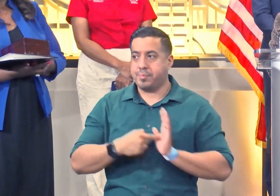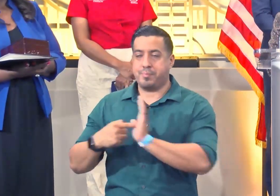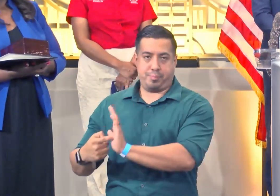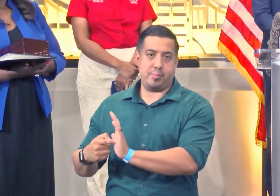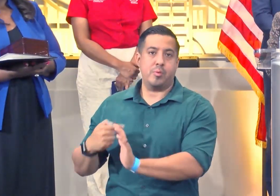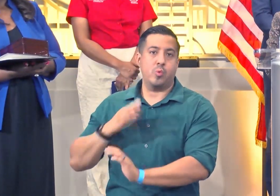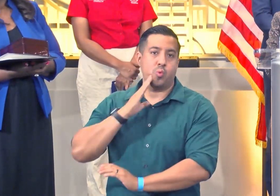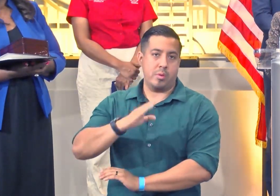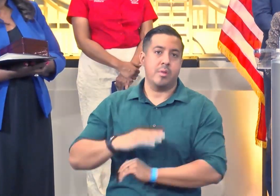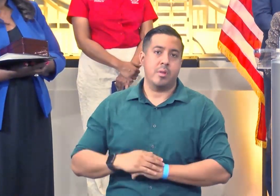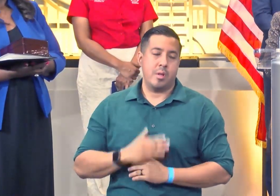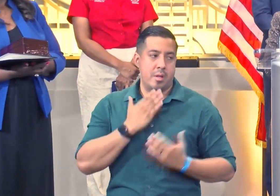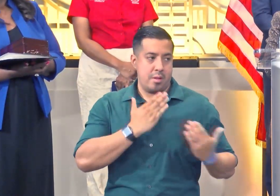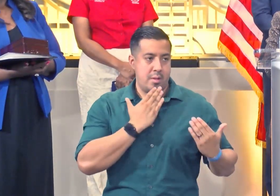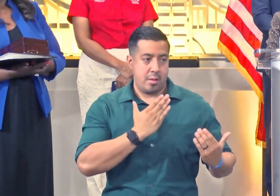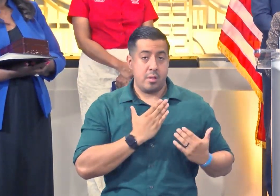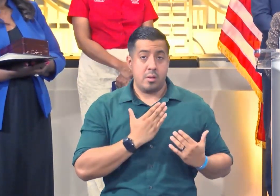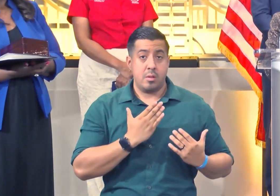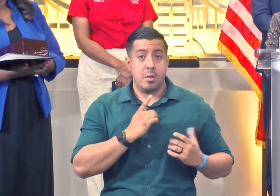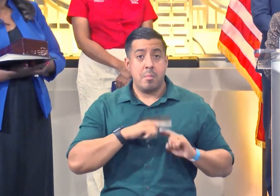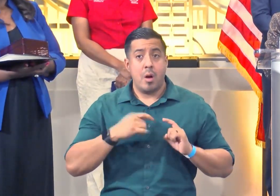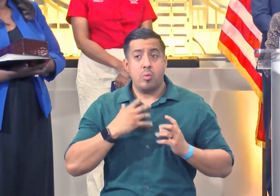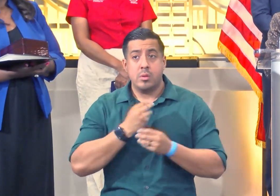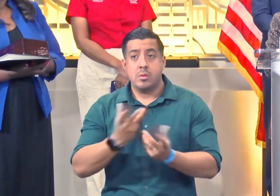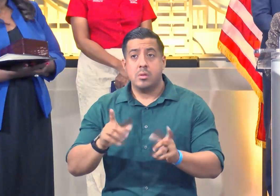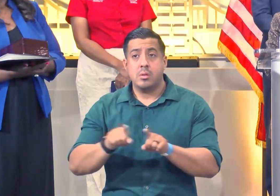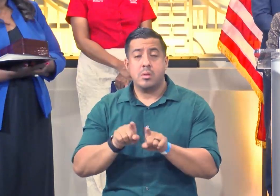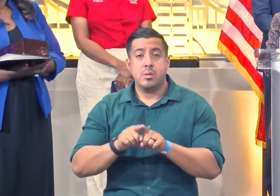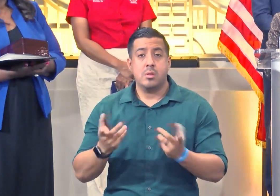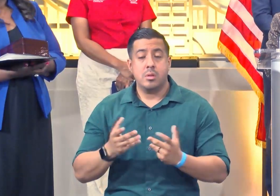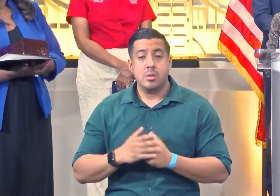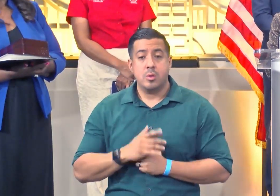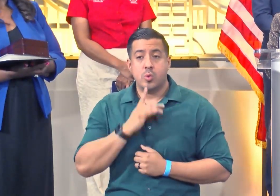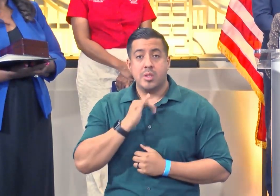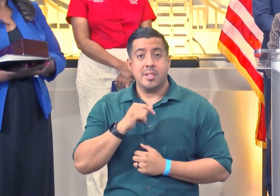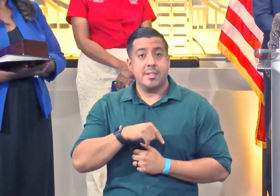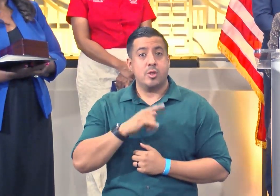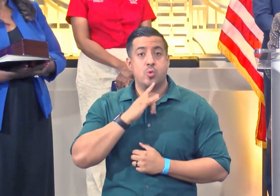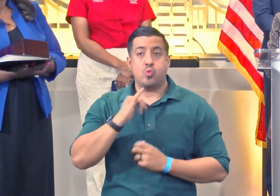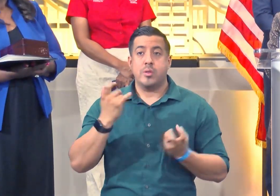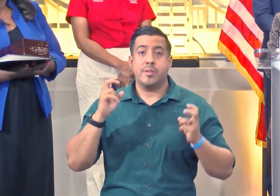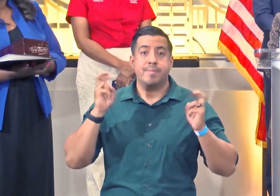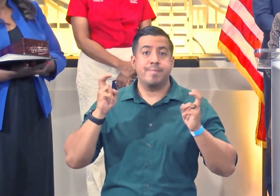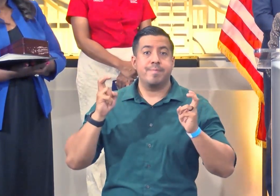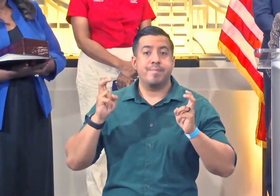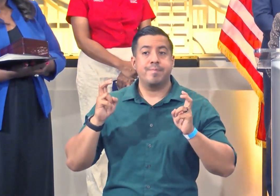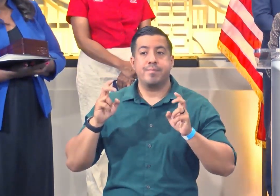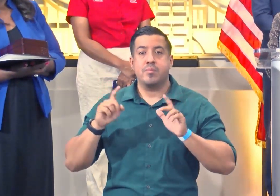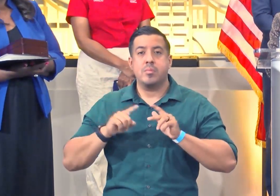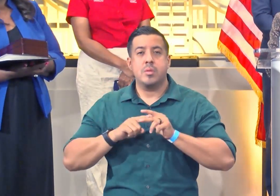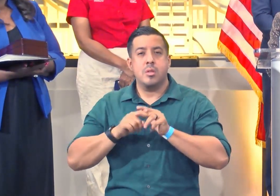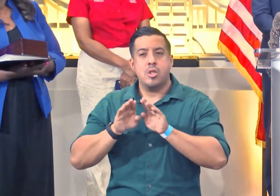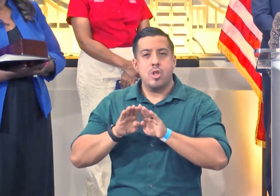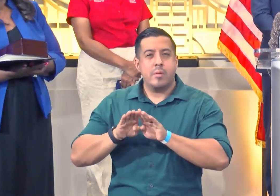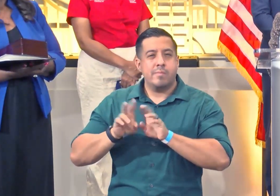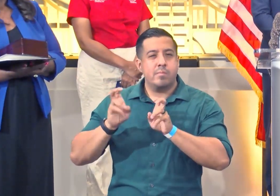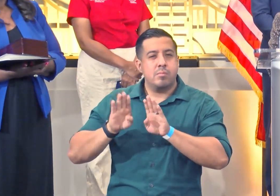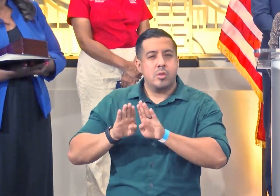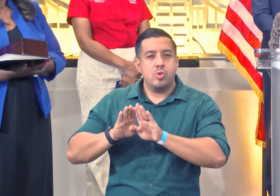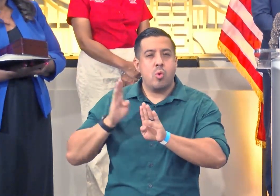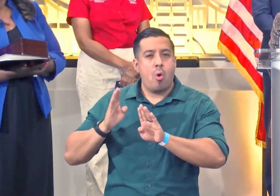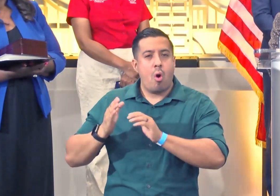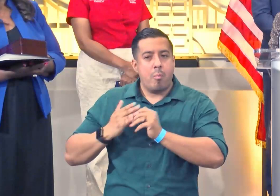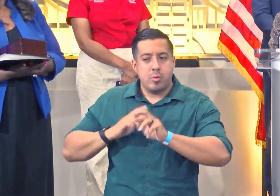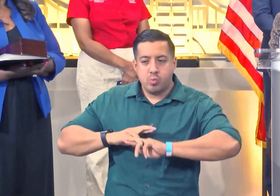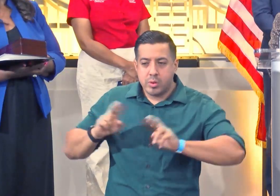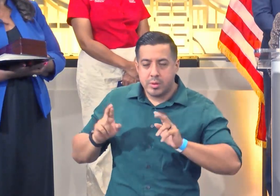But let me just quickly say that this is a window, a door that is needed. In a